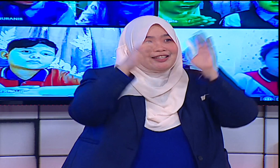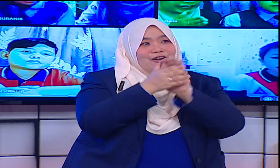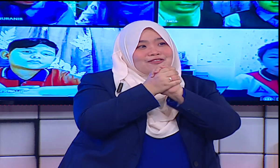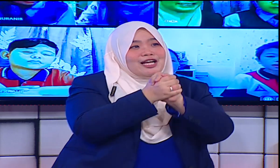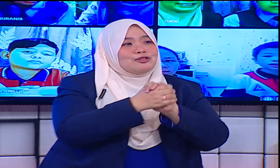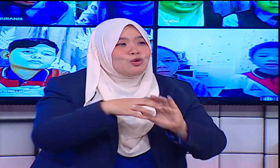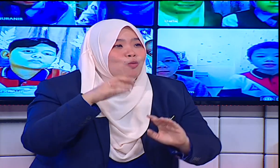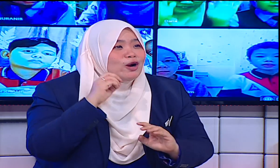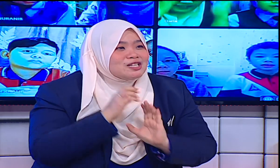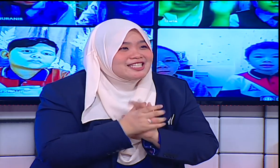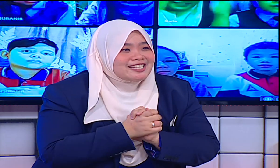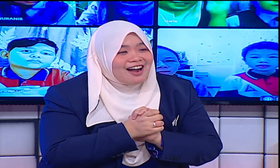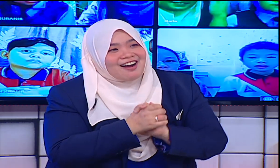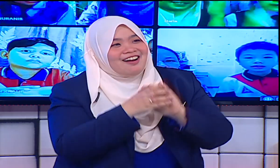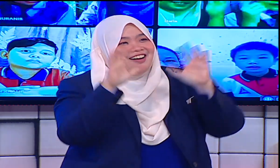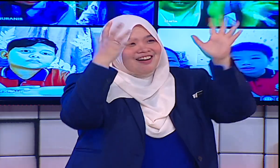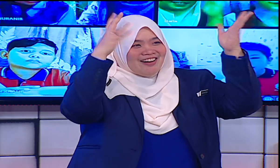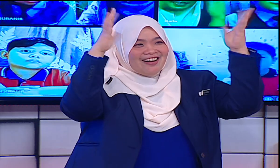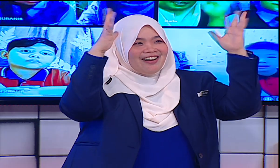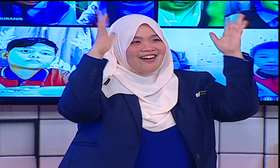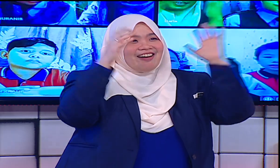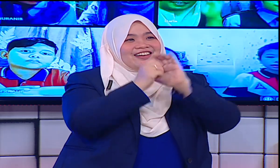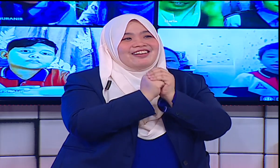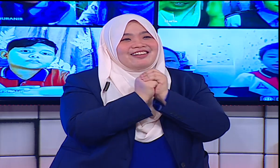Very good. Yes. To Parasita. Yes.